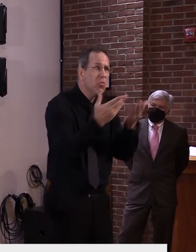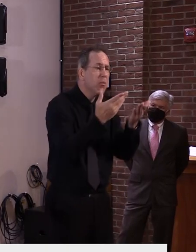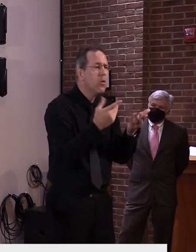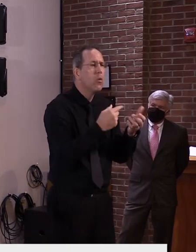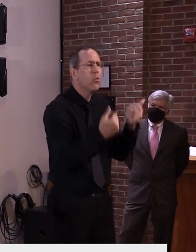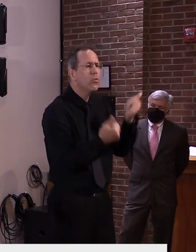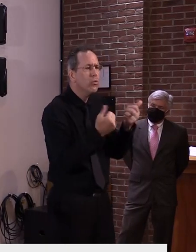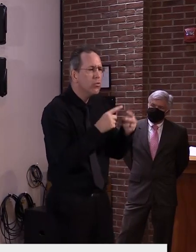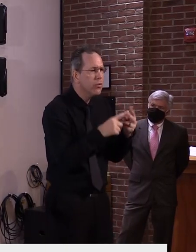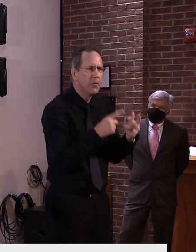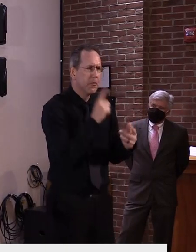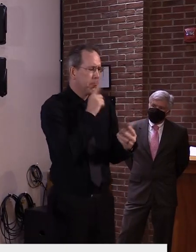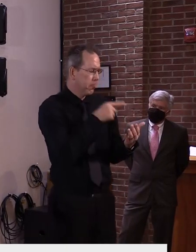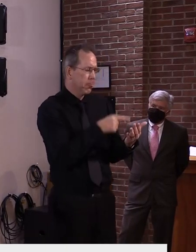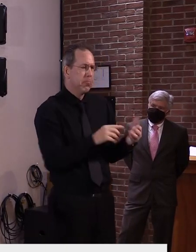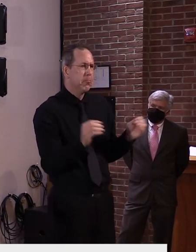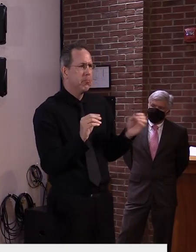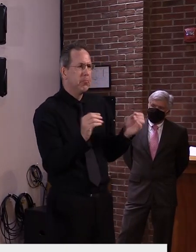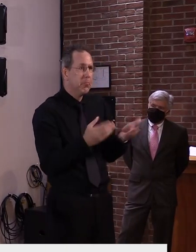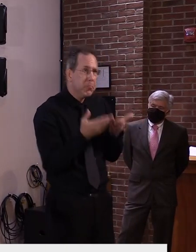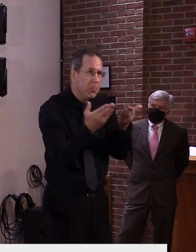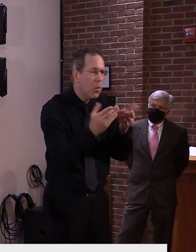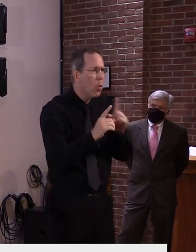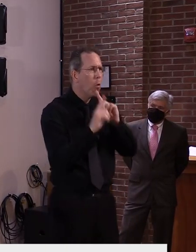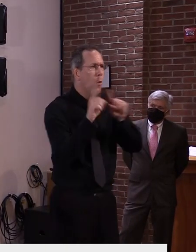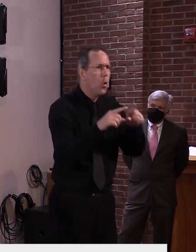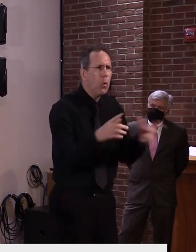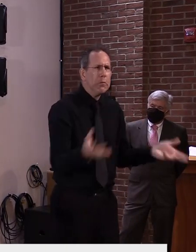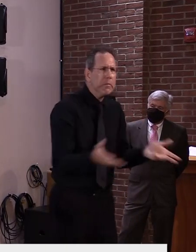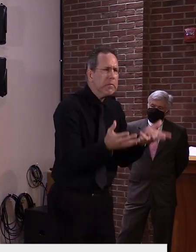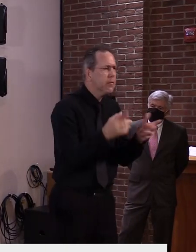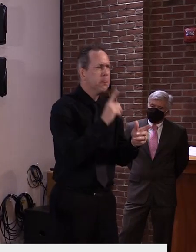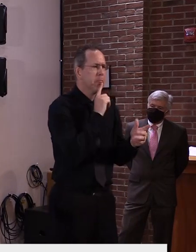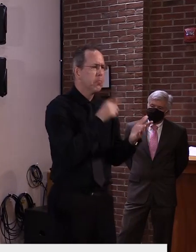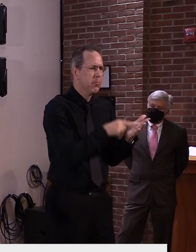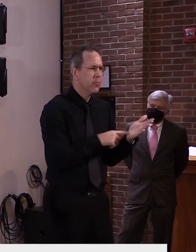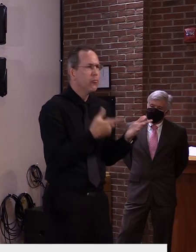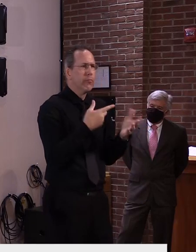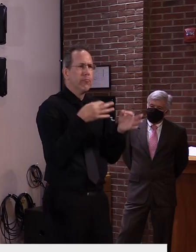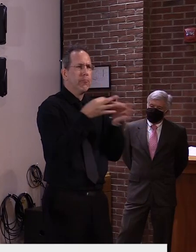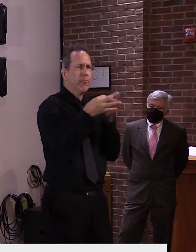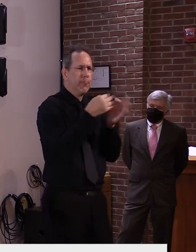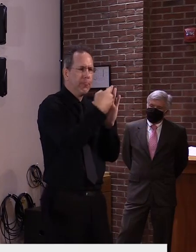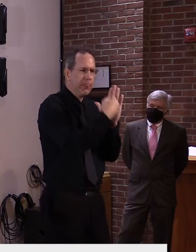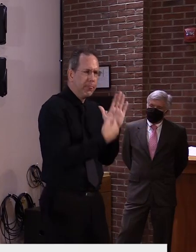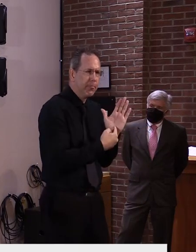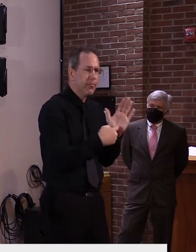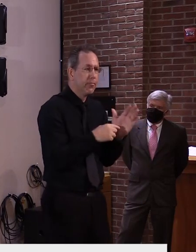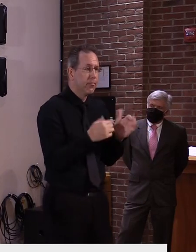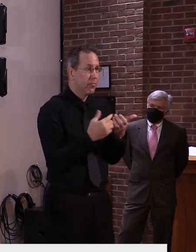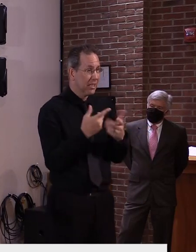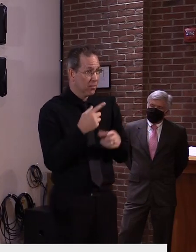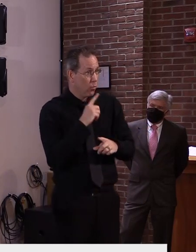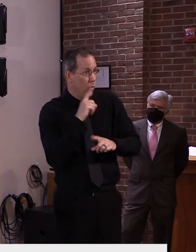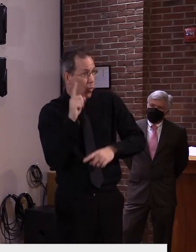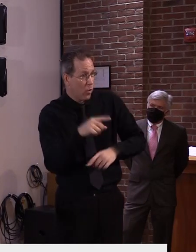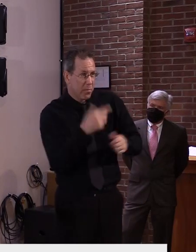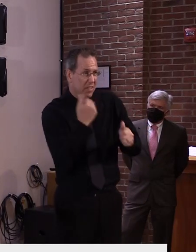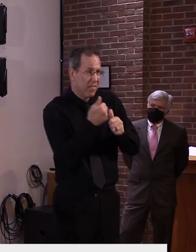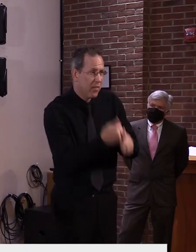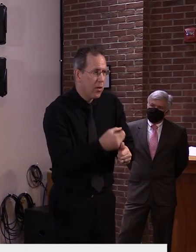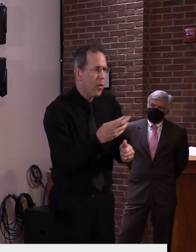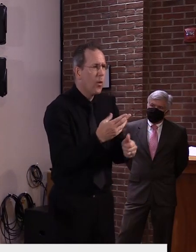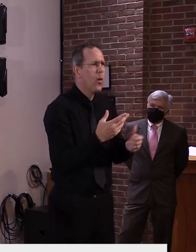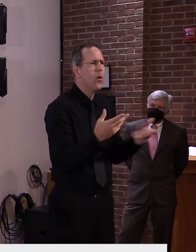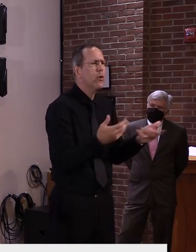probably work yet to be done and as this pandemic continues to evolve. When it comes to why a